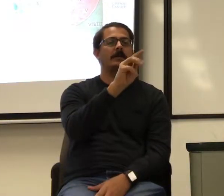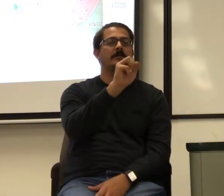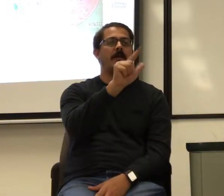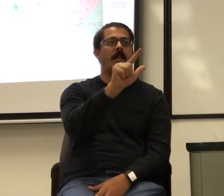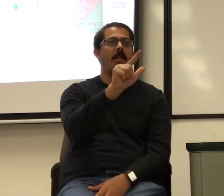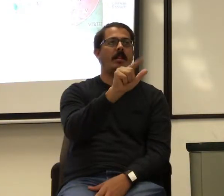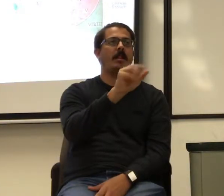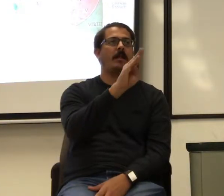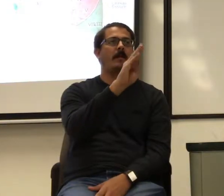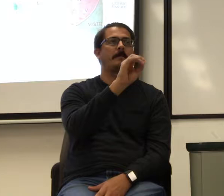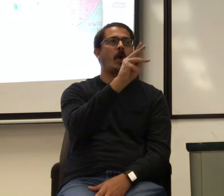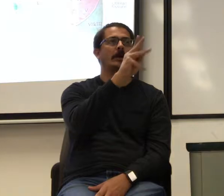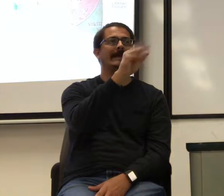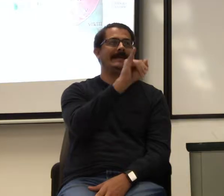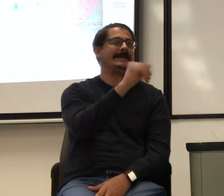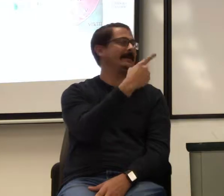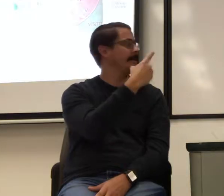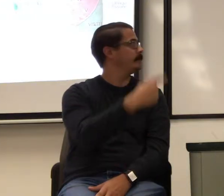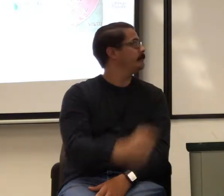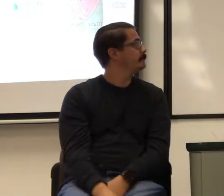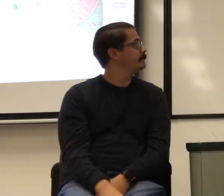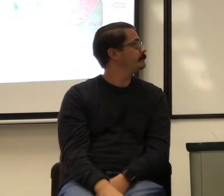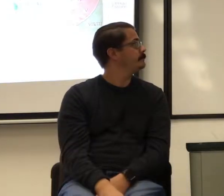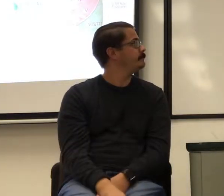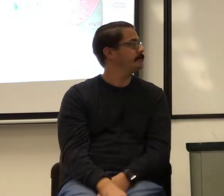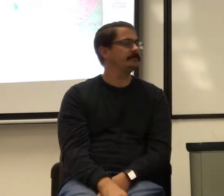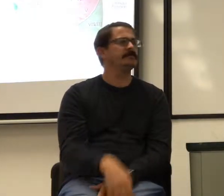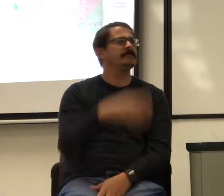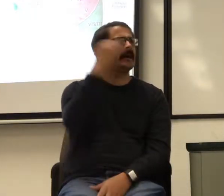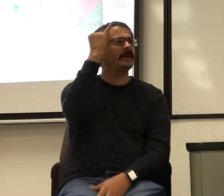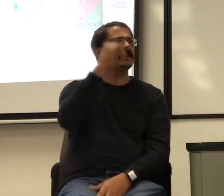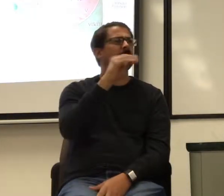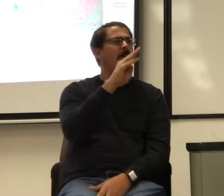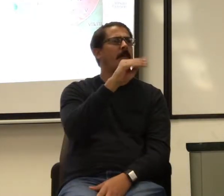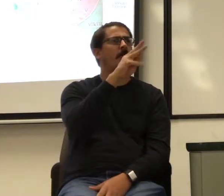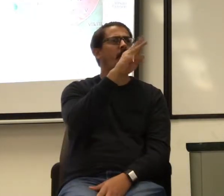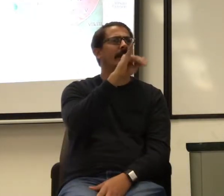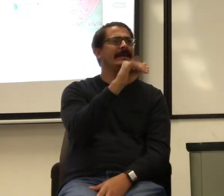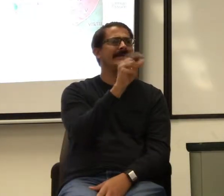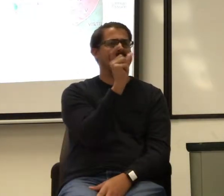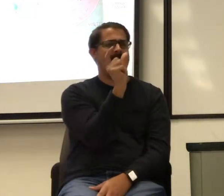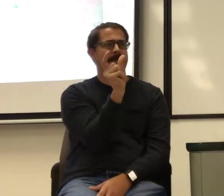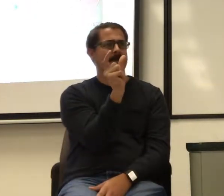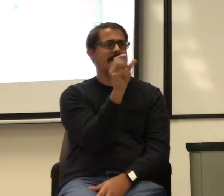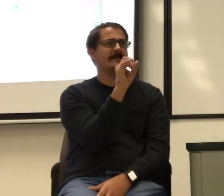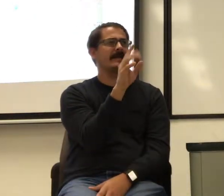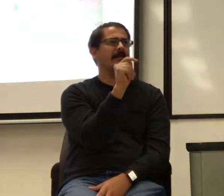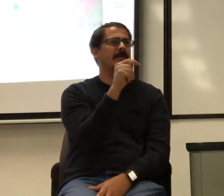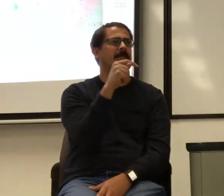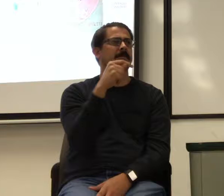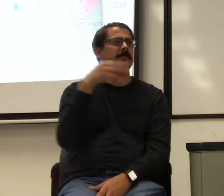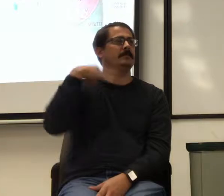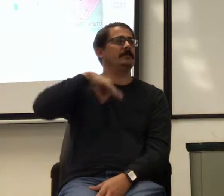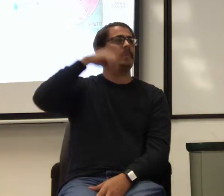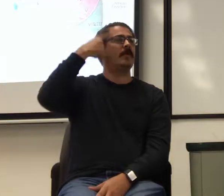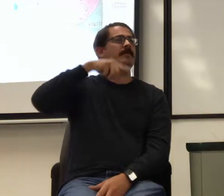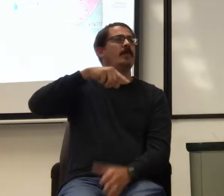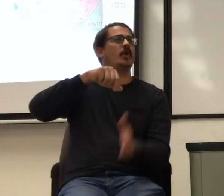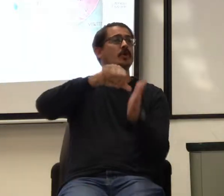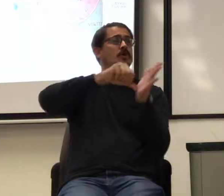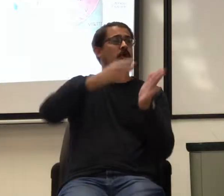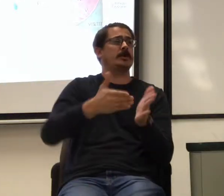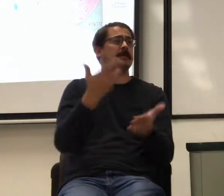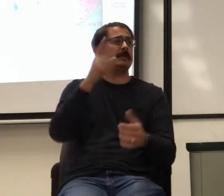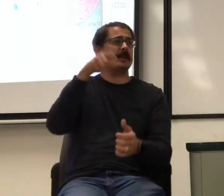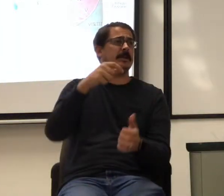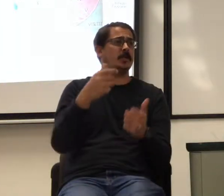bronchi. Okay. The idea of a bronchopulmonary segment, I've heard it's useful for surgeons who have to maybe